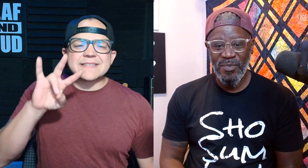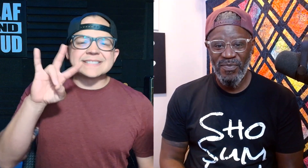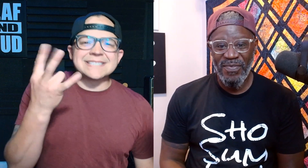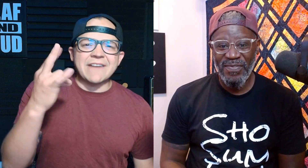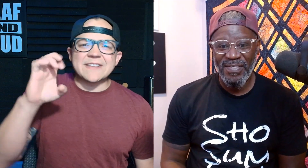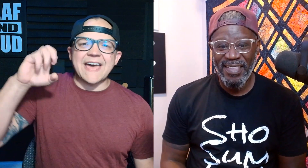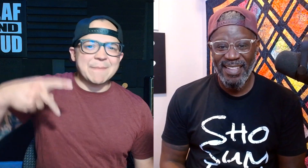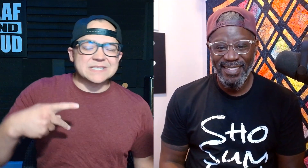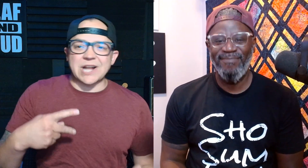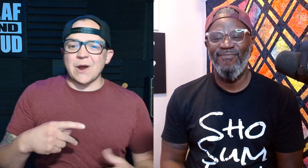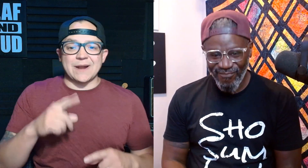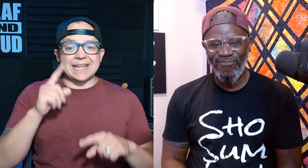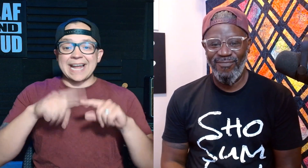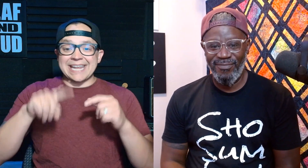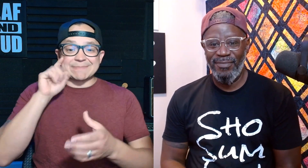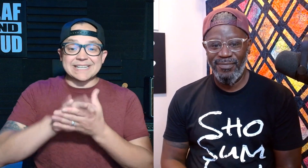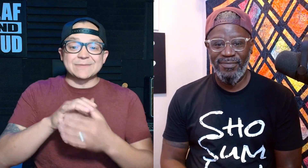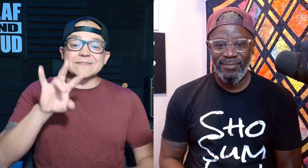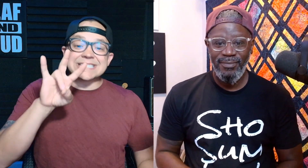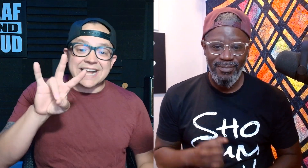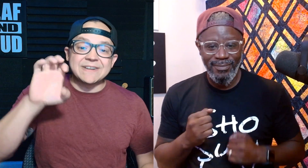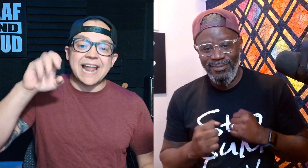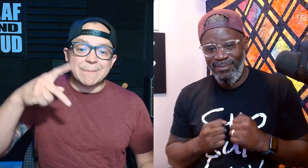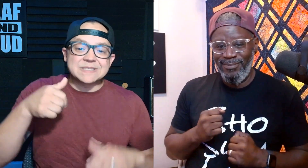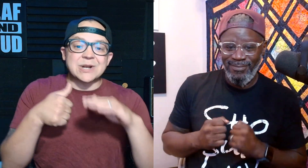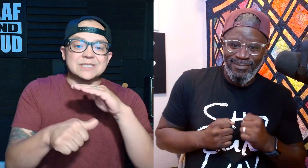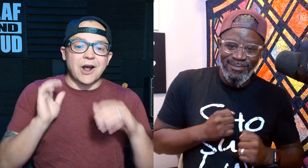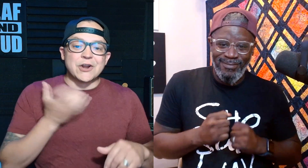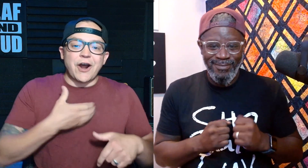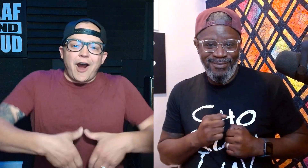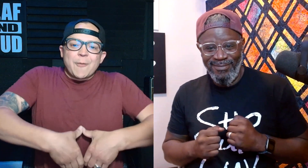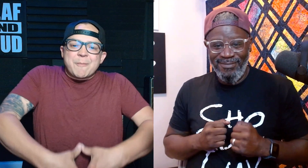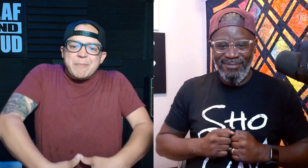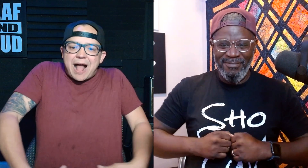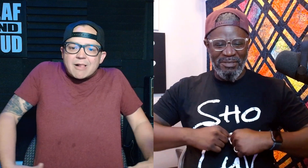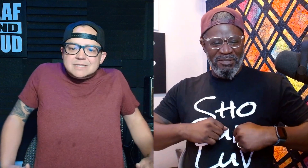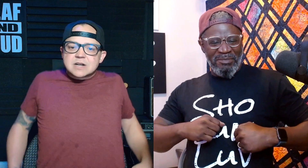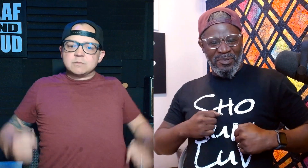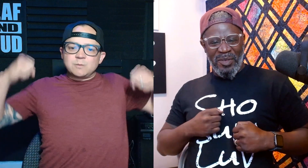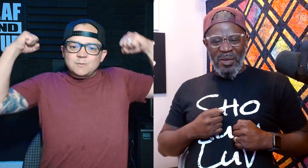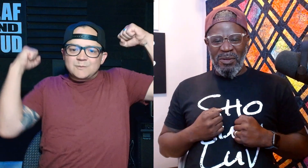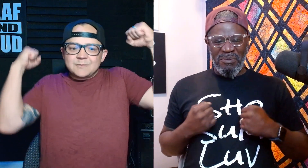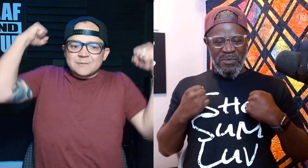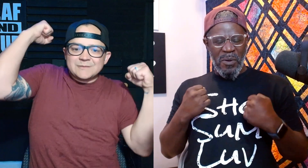Welcome to the 7th episode. I can't believe you have 7 episodes under our belt.